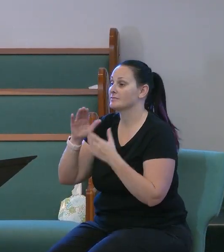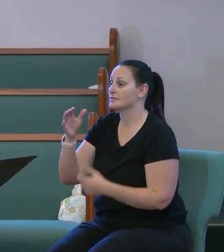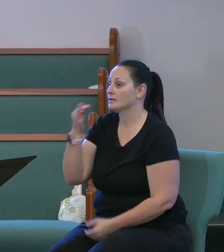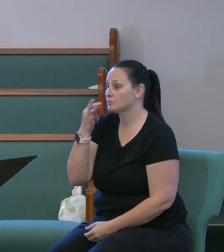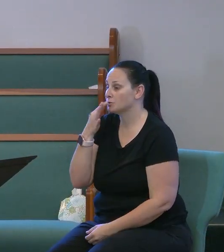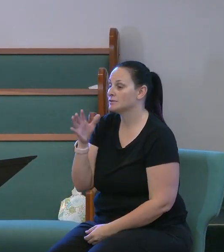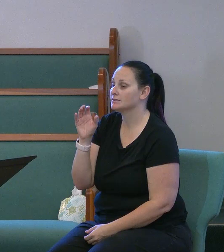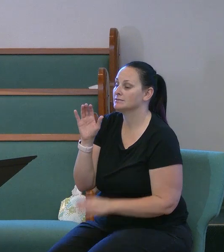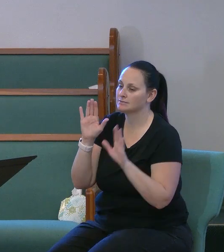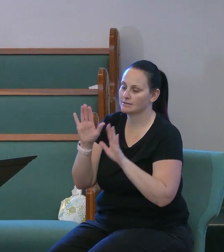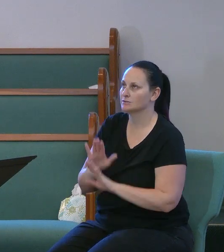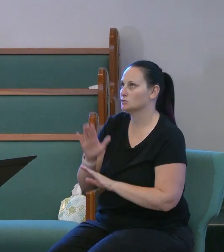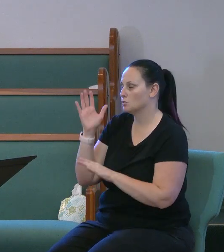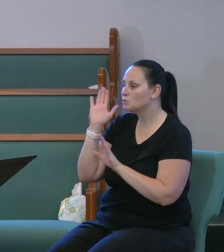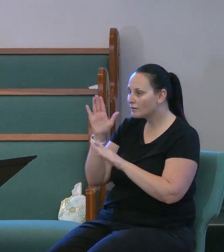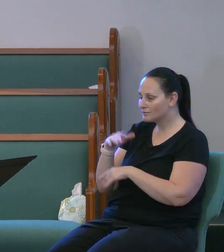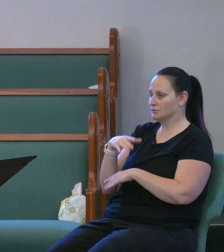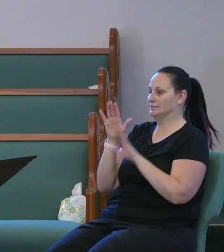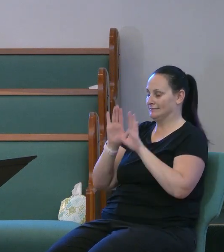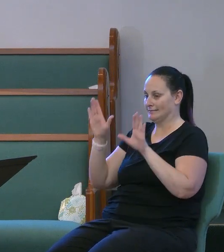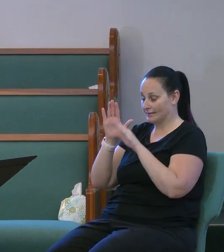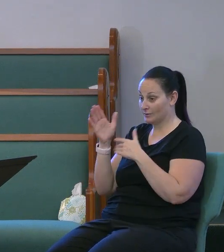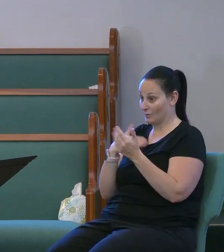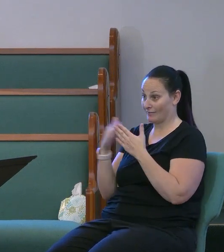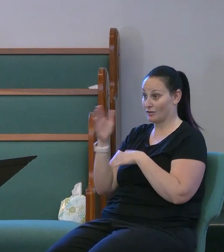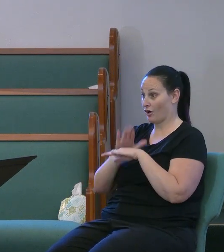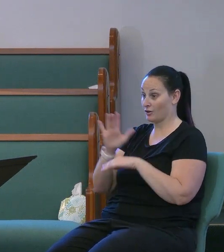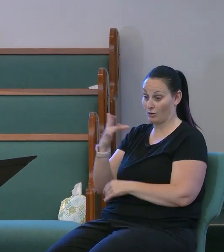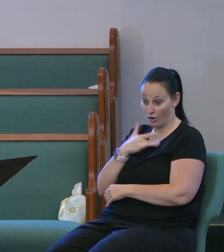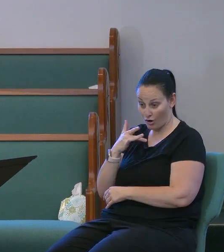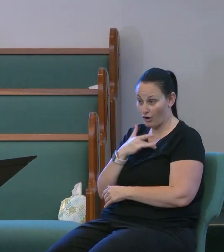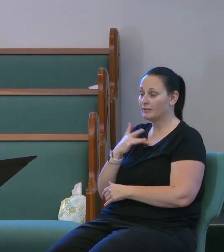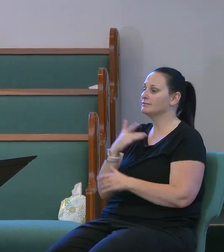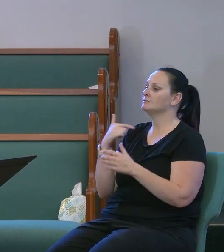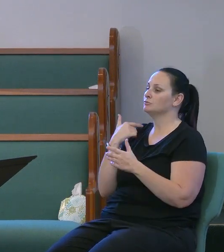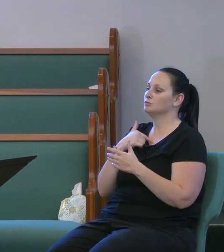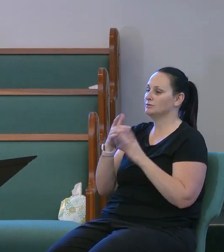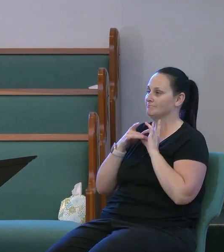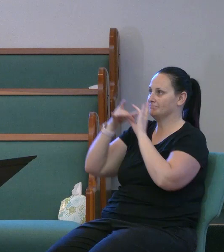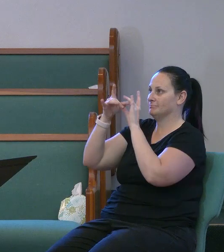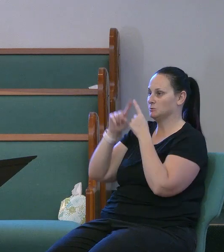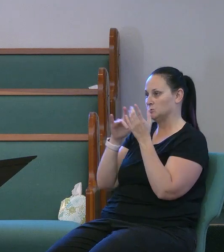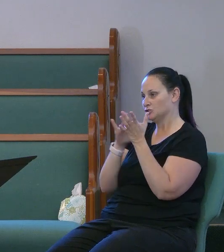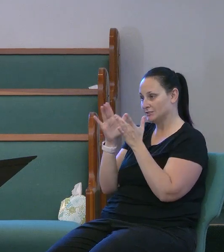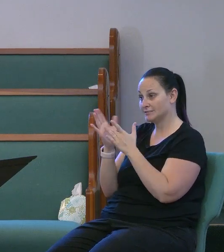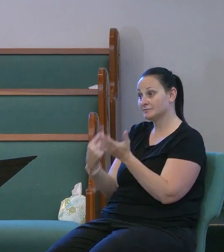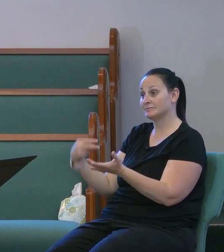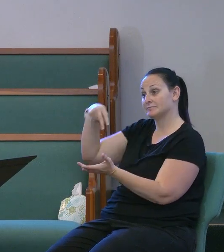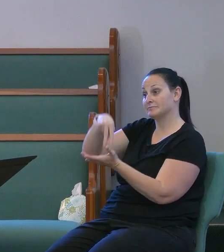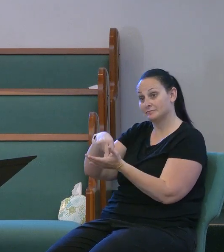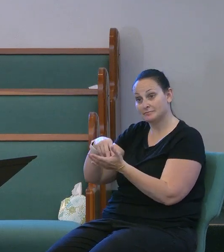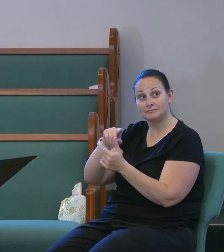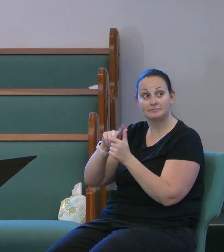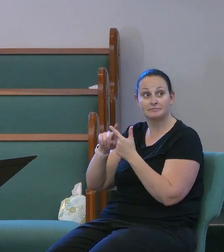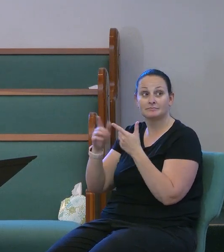Sunday. It is a wonderful Sunday. Whatever it is that is on your heart, let us center into Jesus. Will you please stand as you are able, and